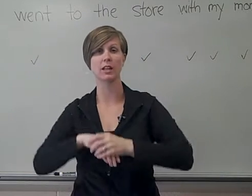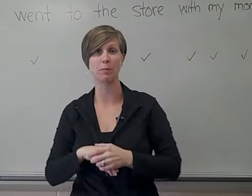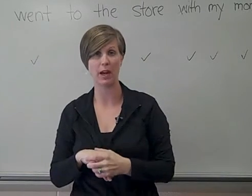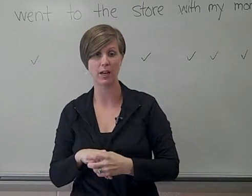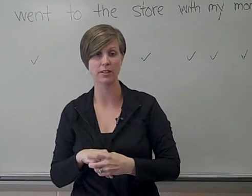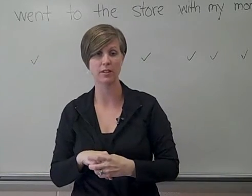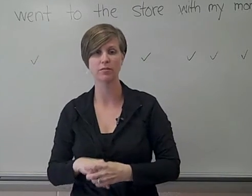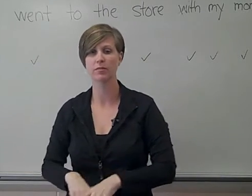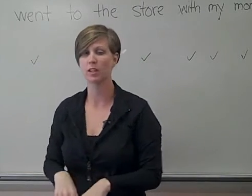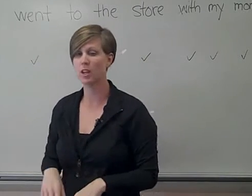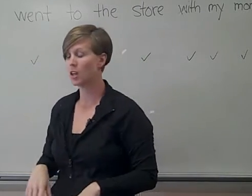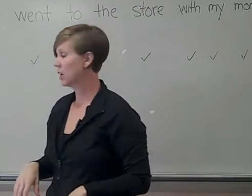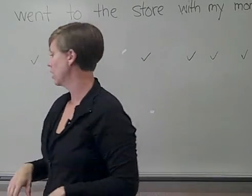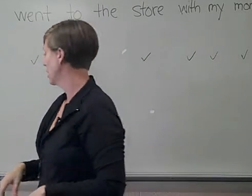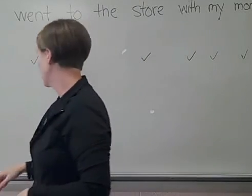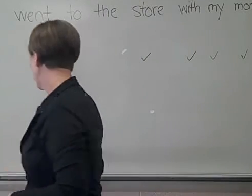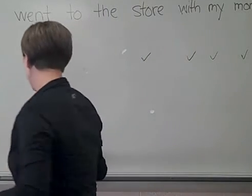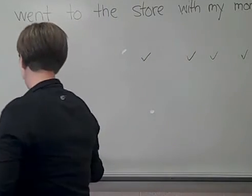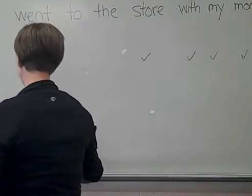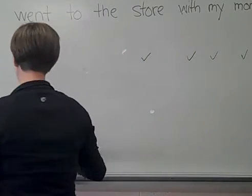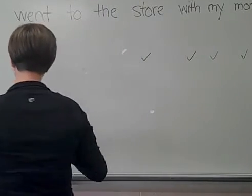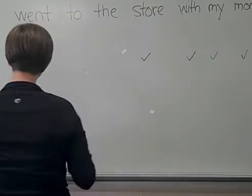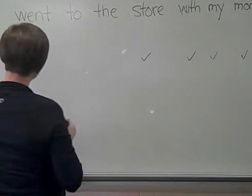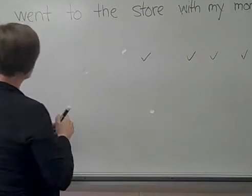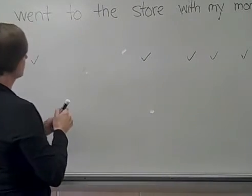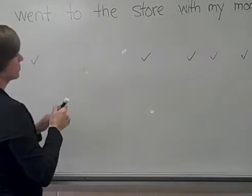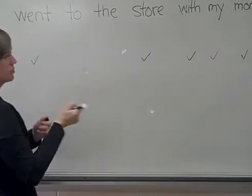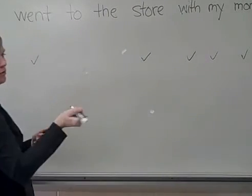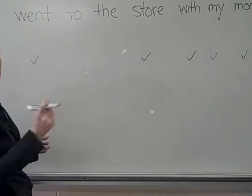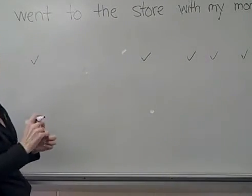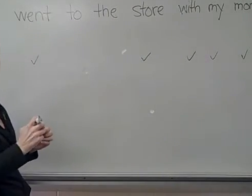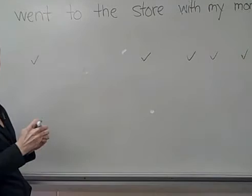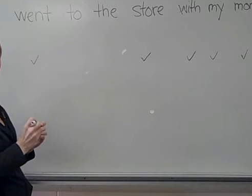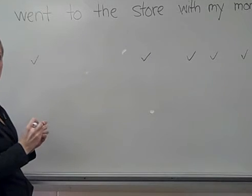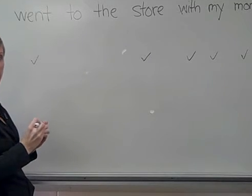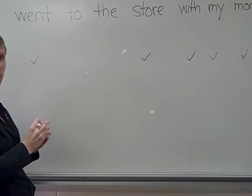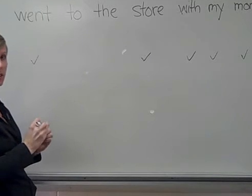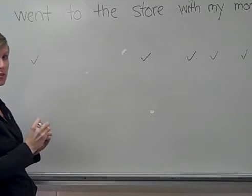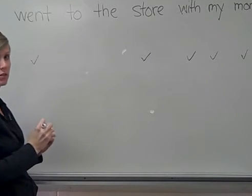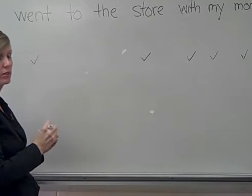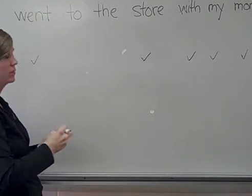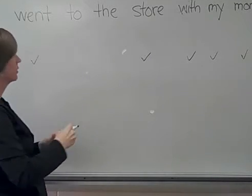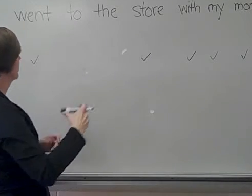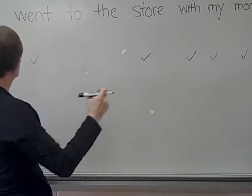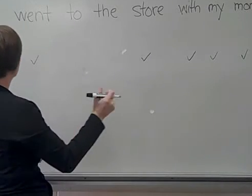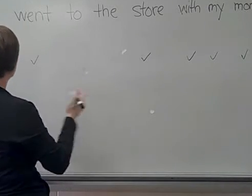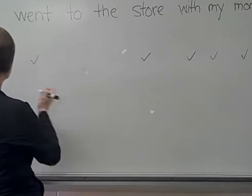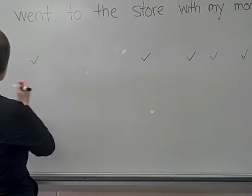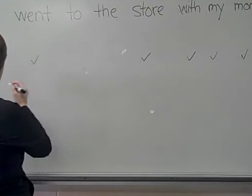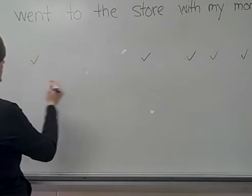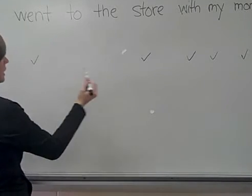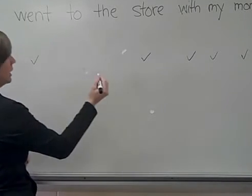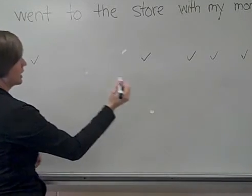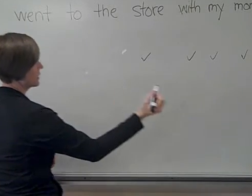in the past. All right, so really, it